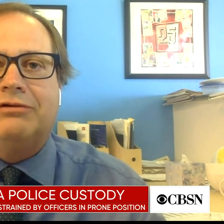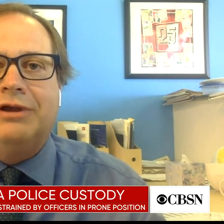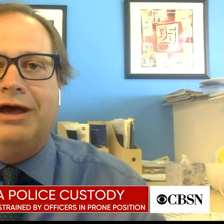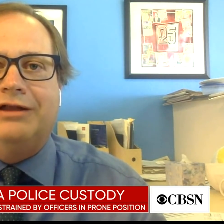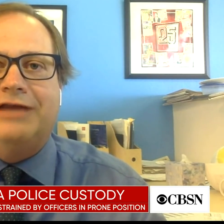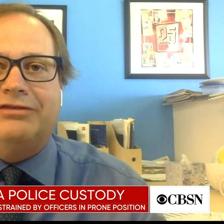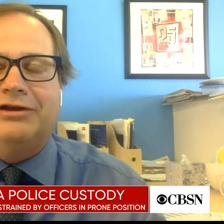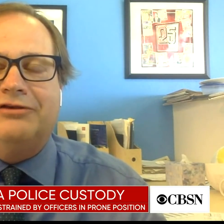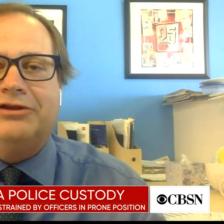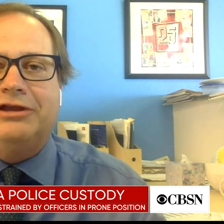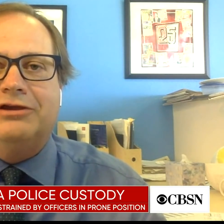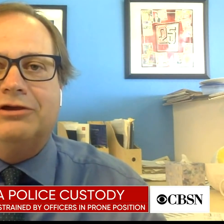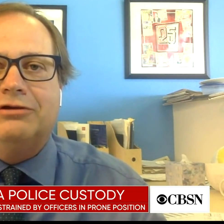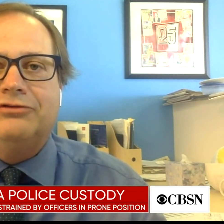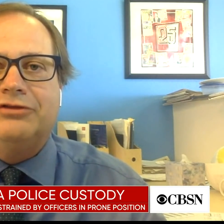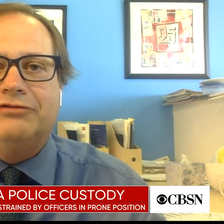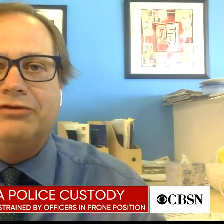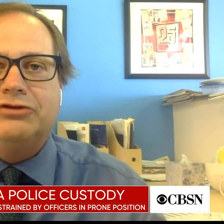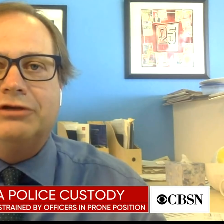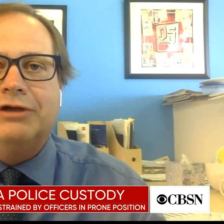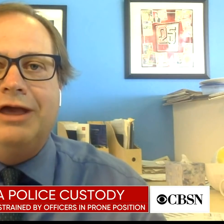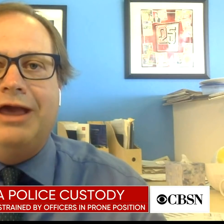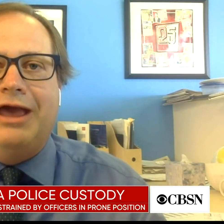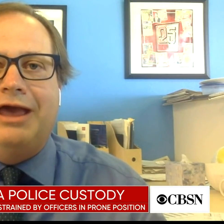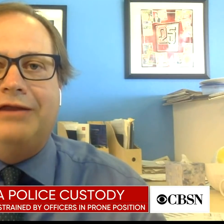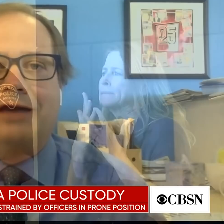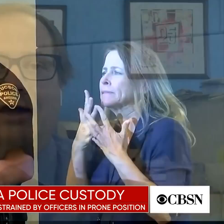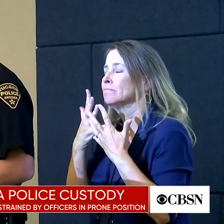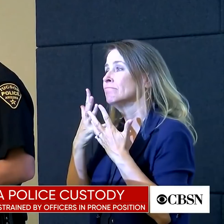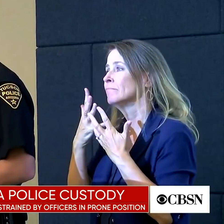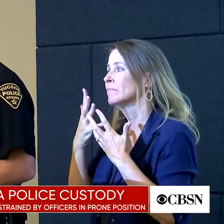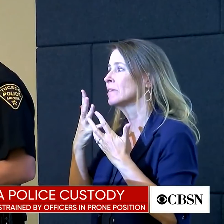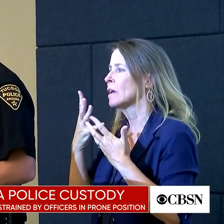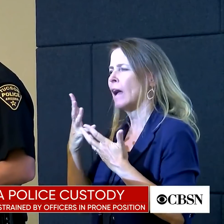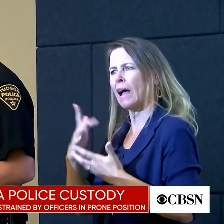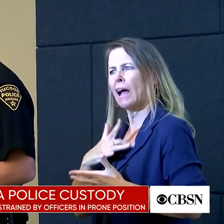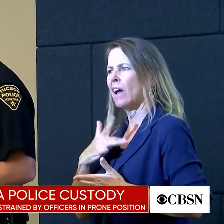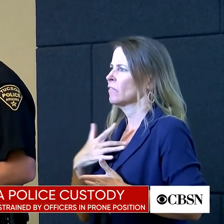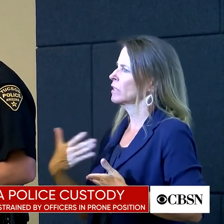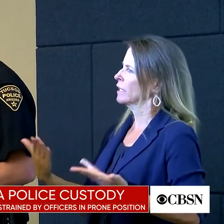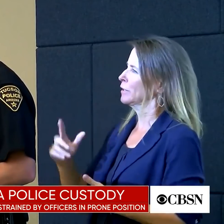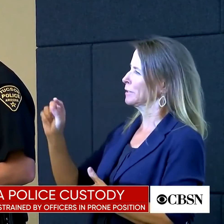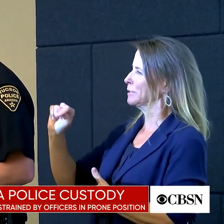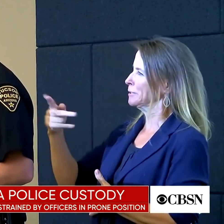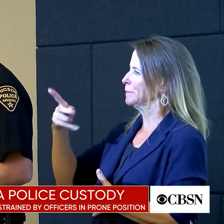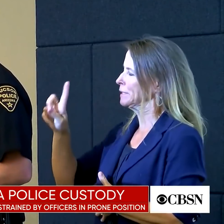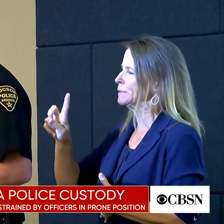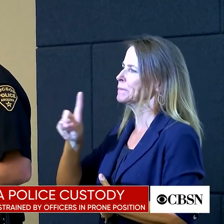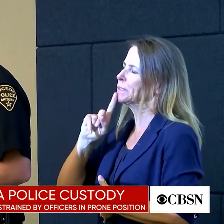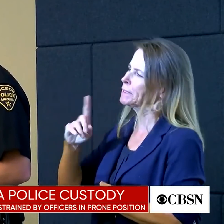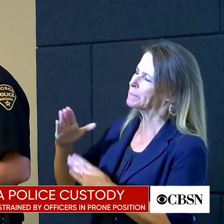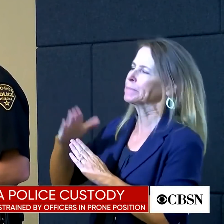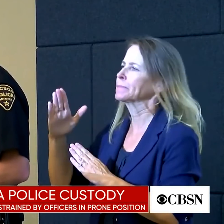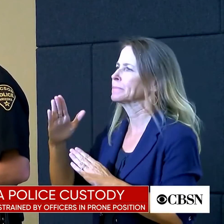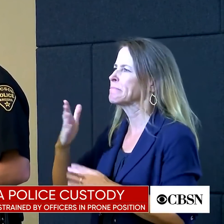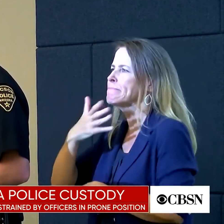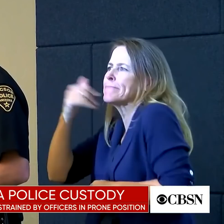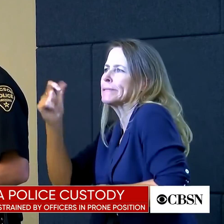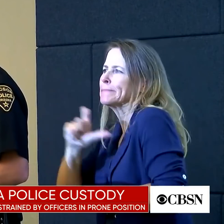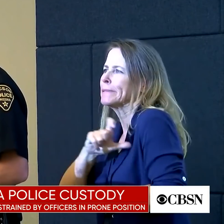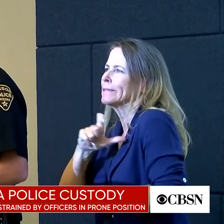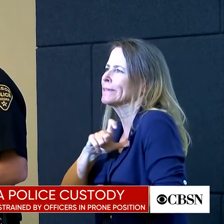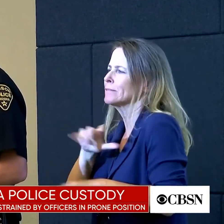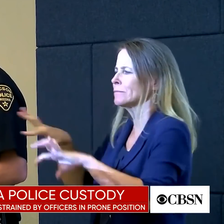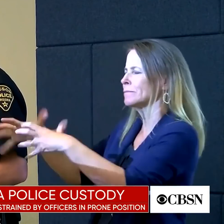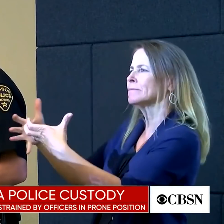after death in custody occurs in the future. And there was a little bit of a delay even after the chief found out about it as